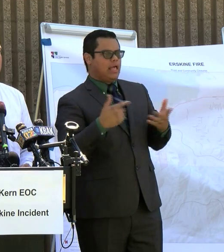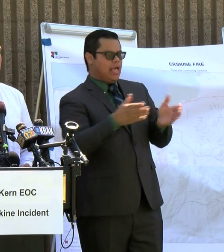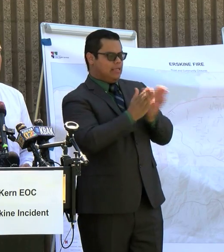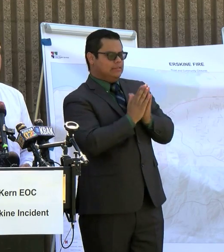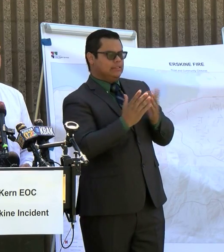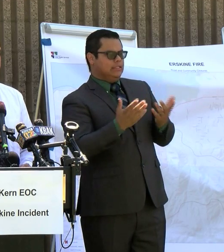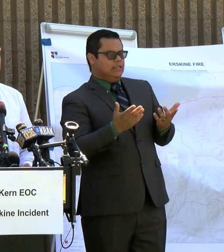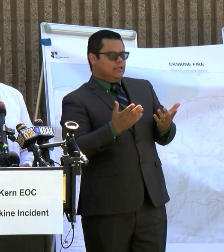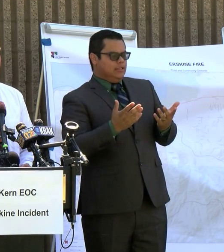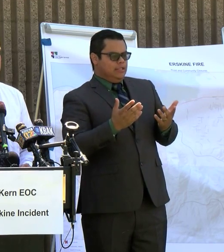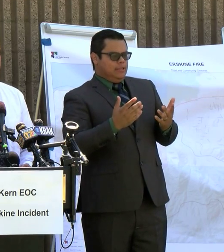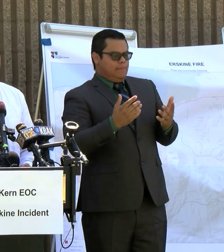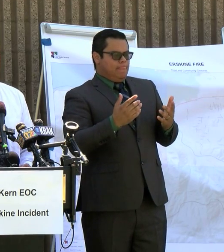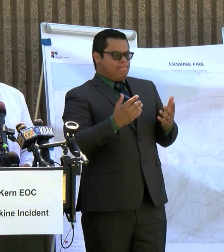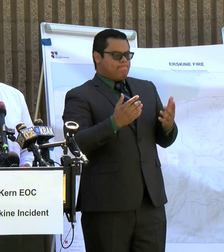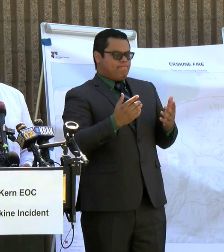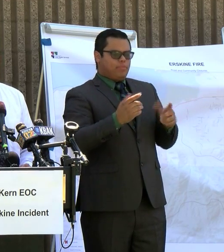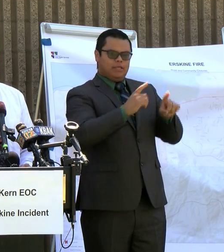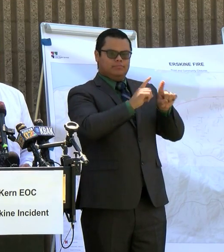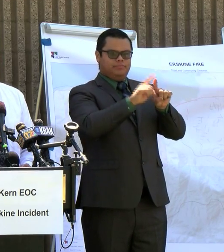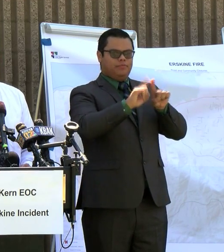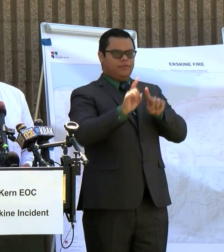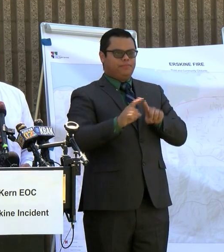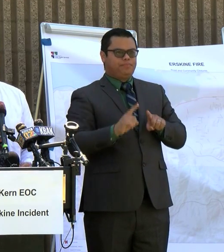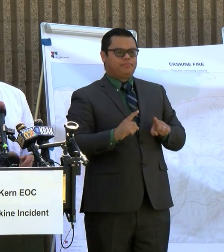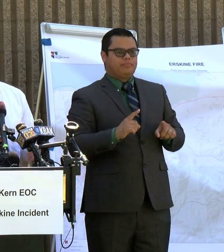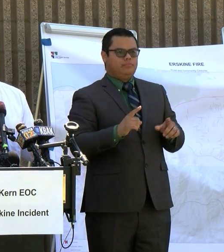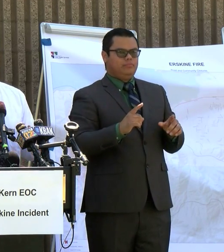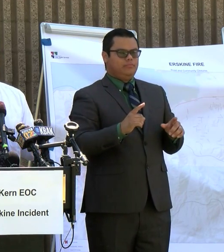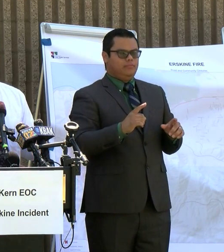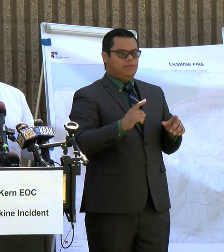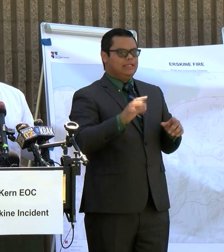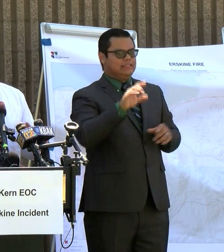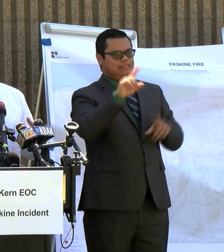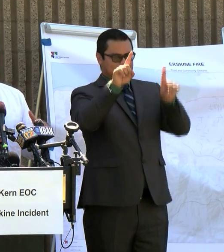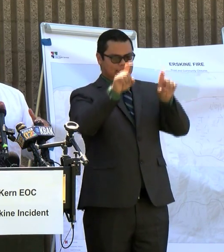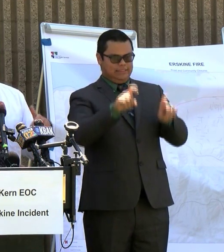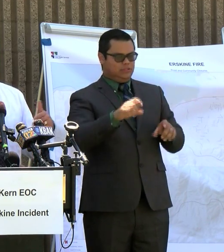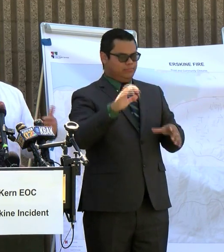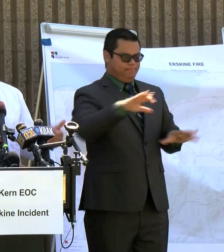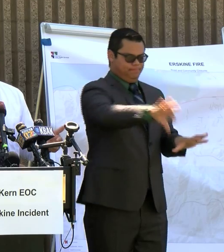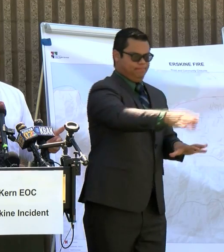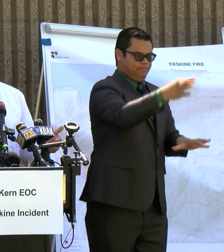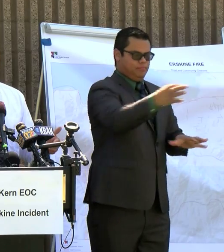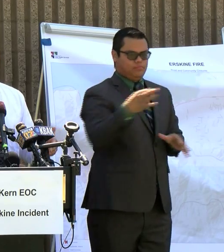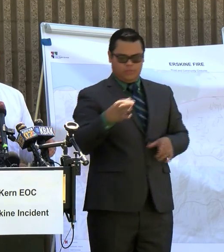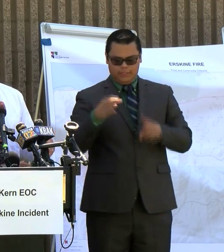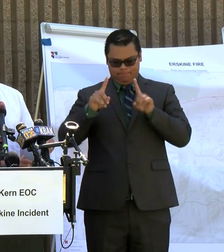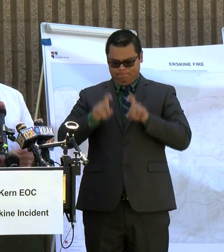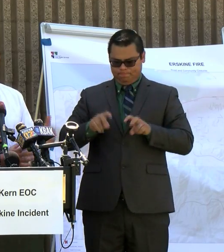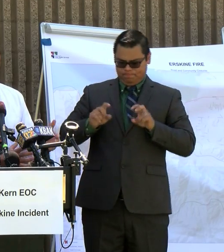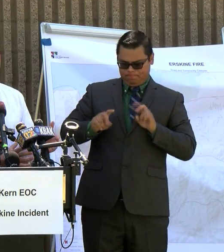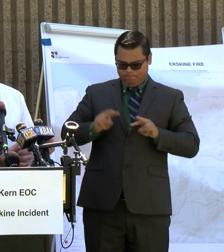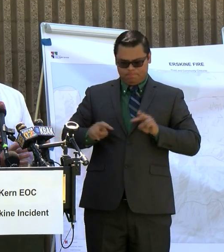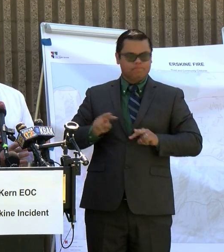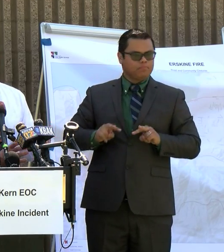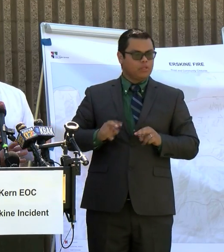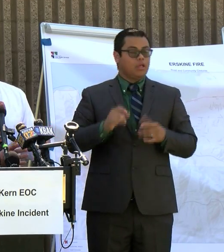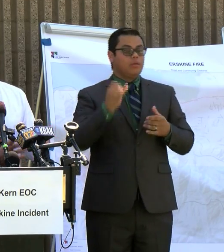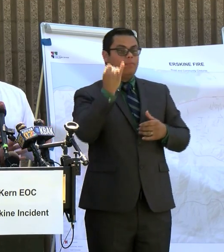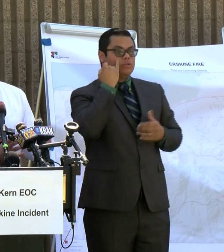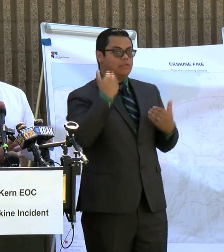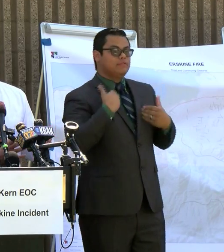we can take some field tests. If we have indication that there are still remaining chemicals that are unburnt